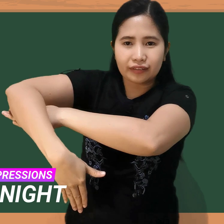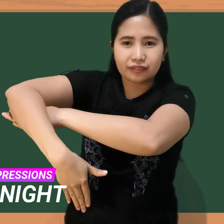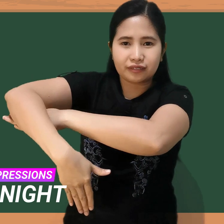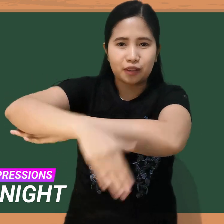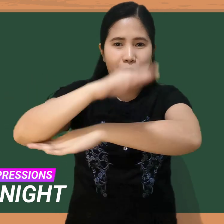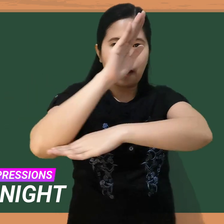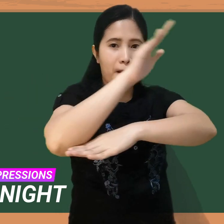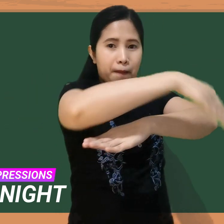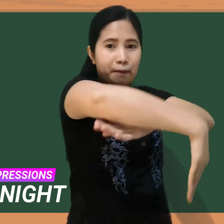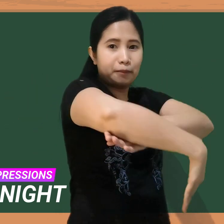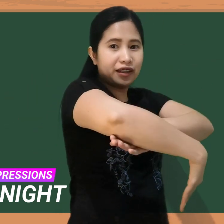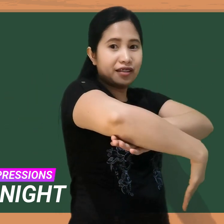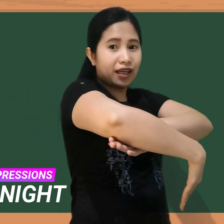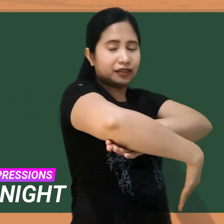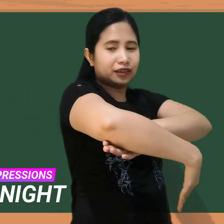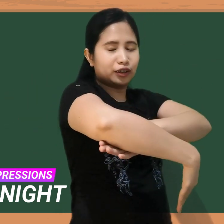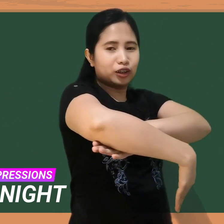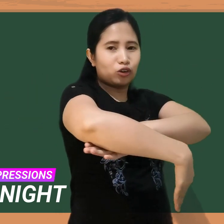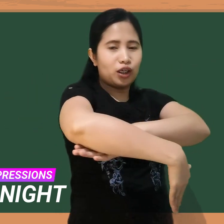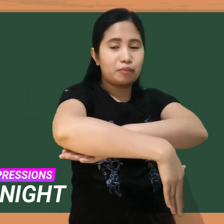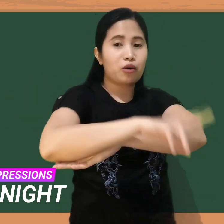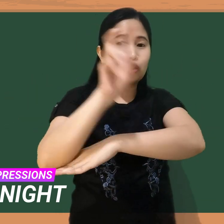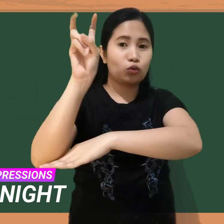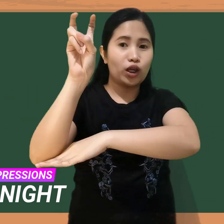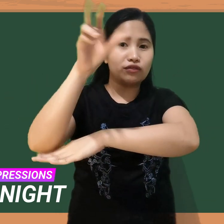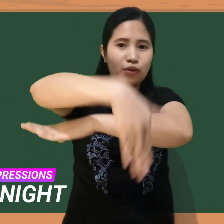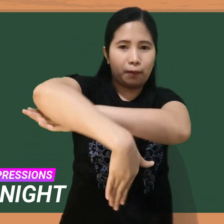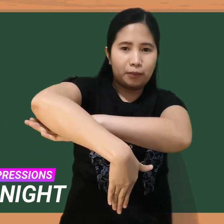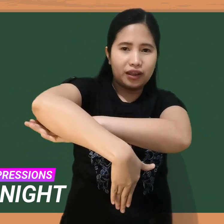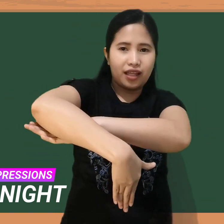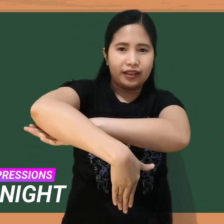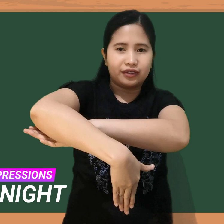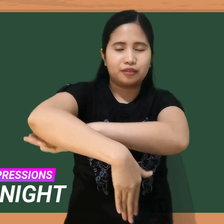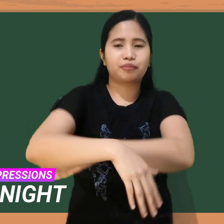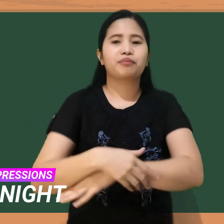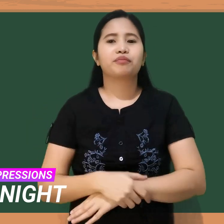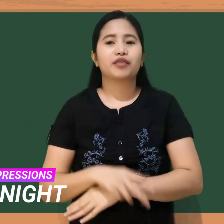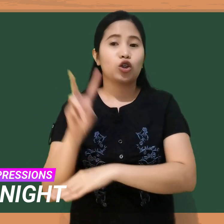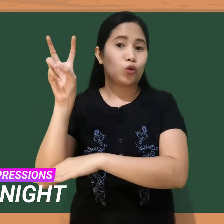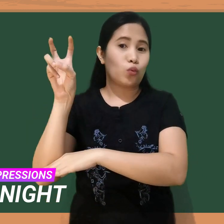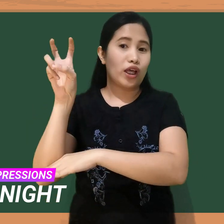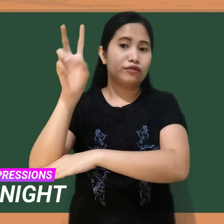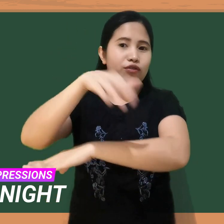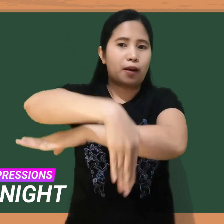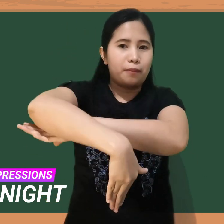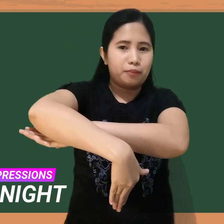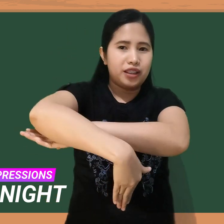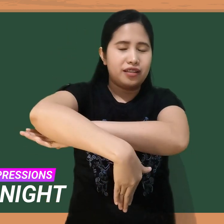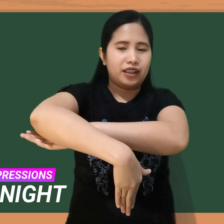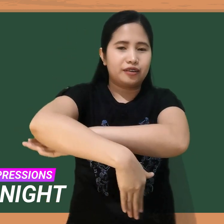Midnight. Midnight. So, halimbawa, 12 midnight. 12 midnight.